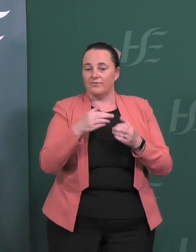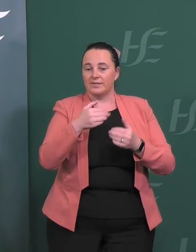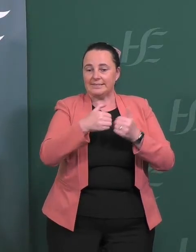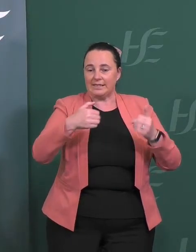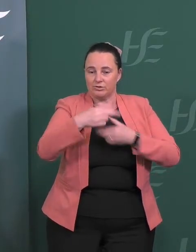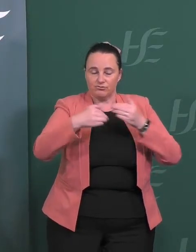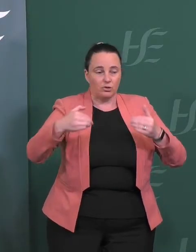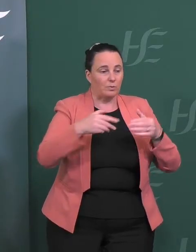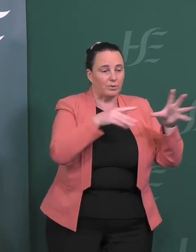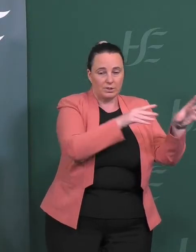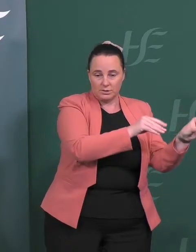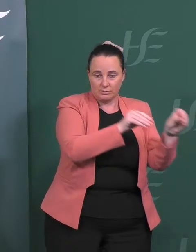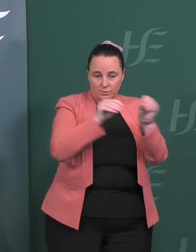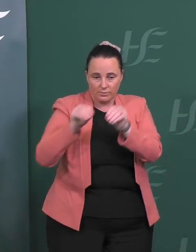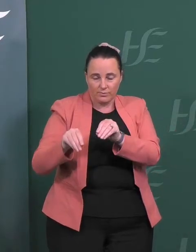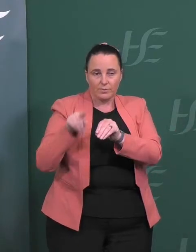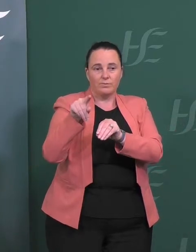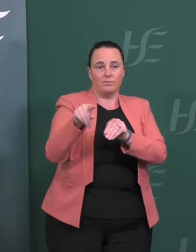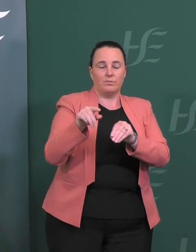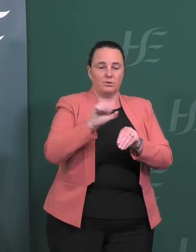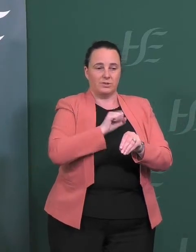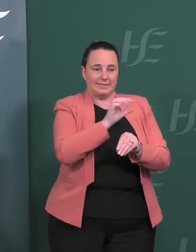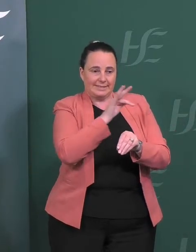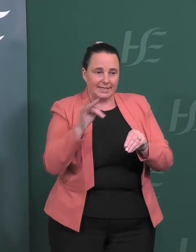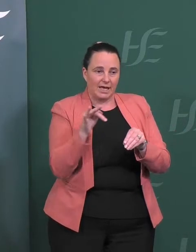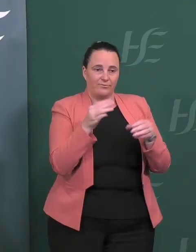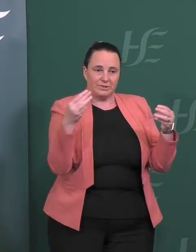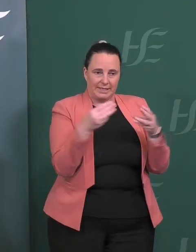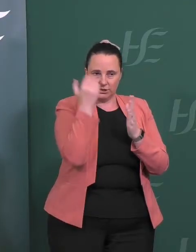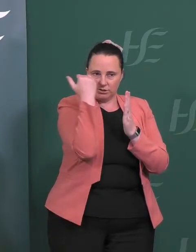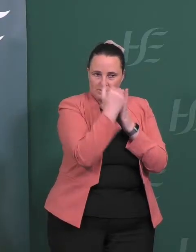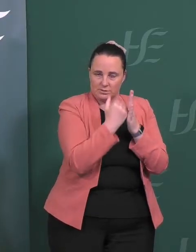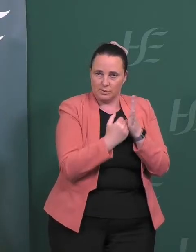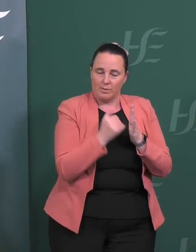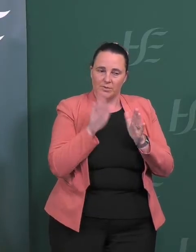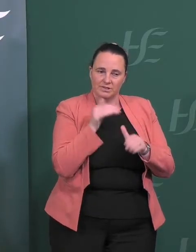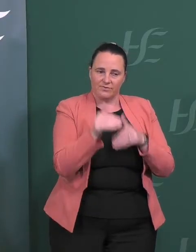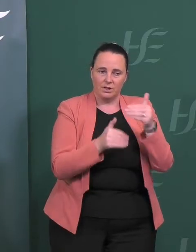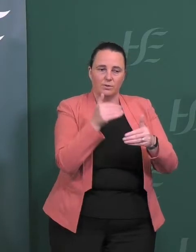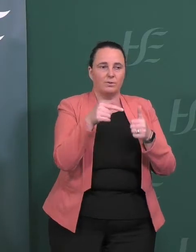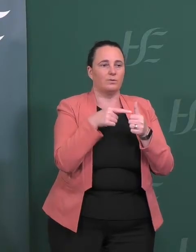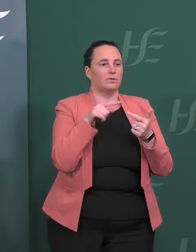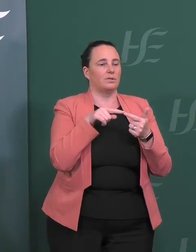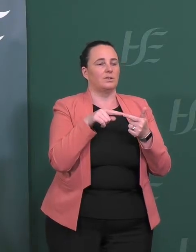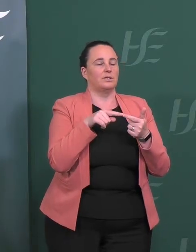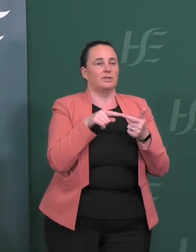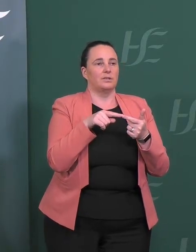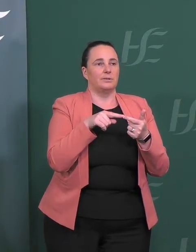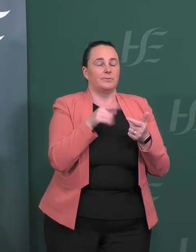secure isolation rooms, staff precautions that we have to take, stepping